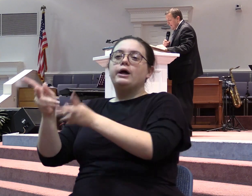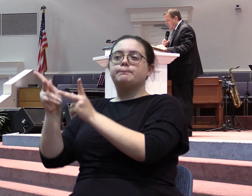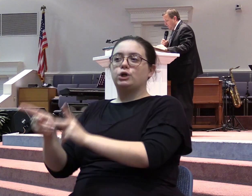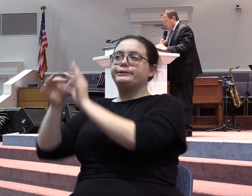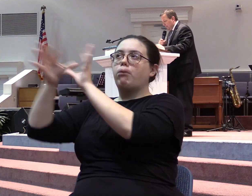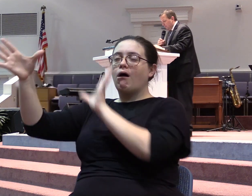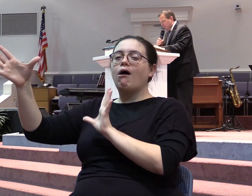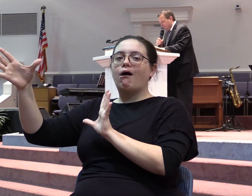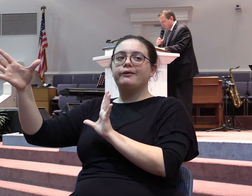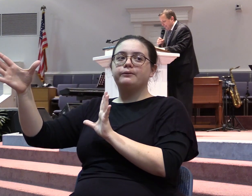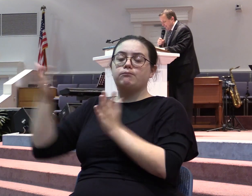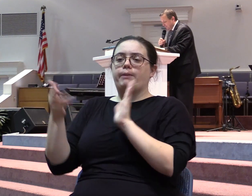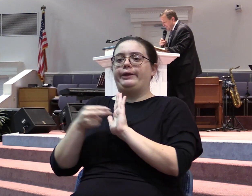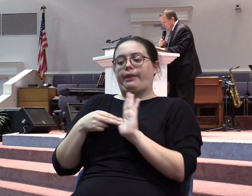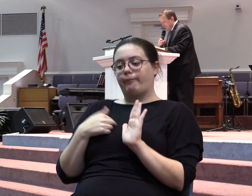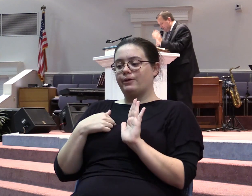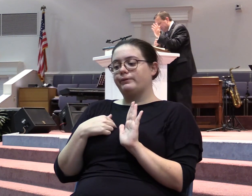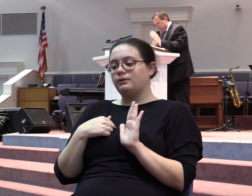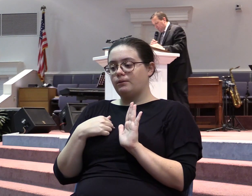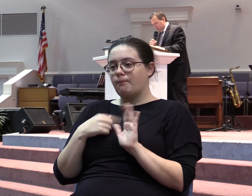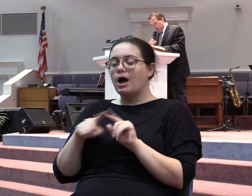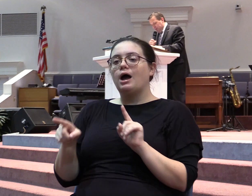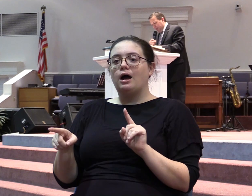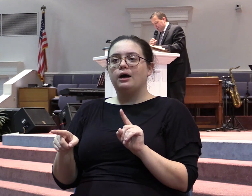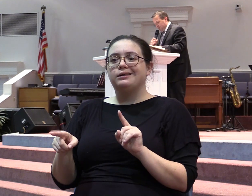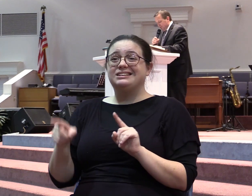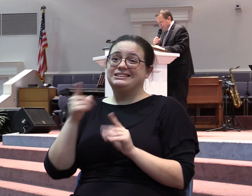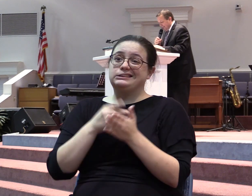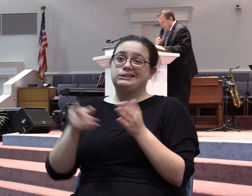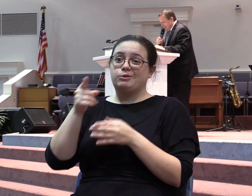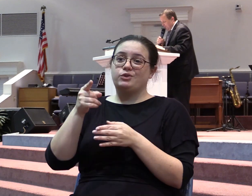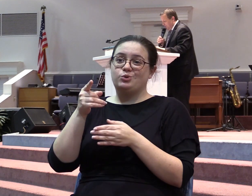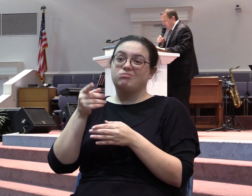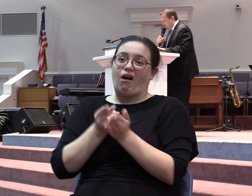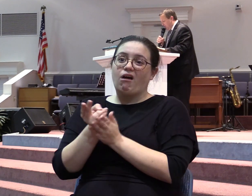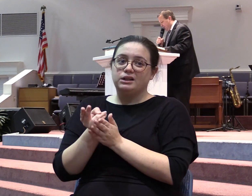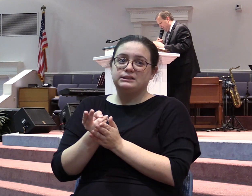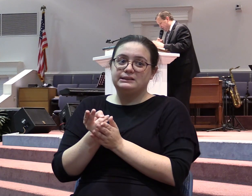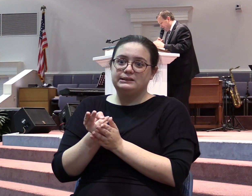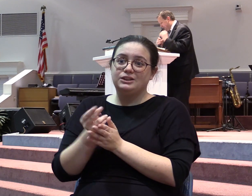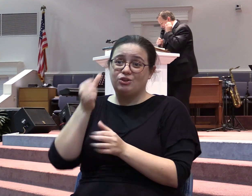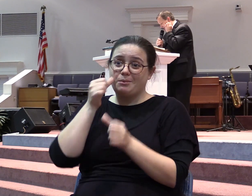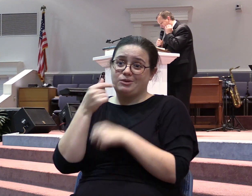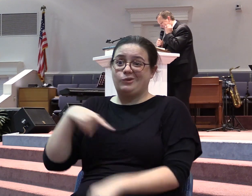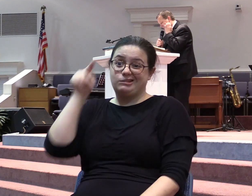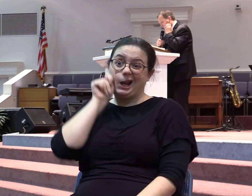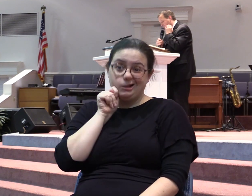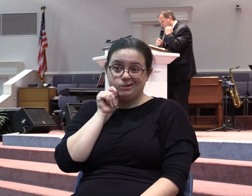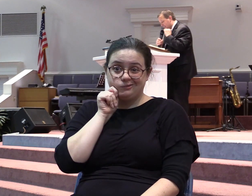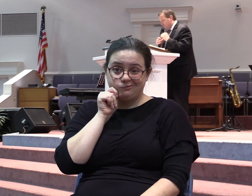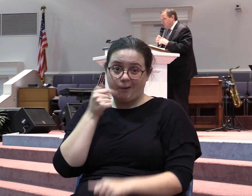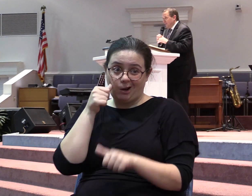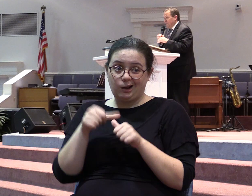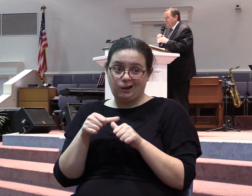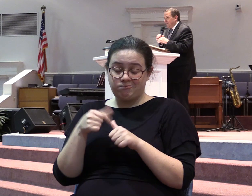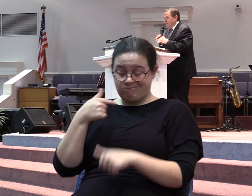sheep. I know you might label me after I say this, but some of you, if you're really honest, you would relate. And you remember when we were all teenagers.